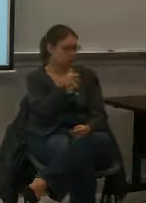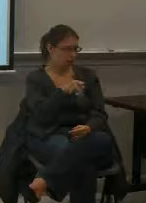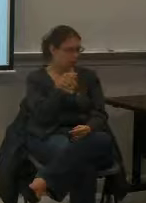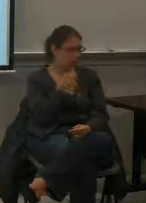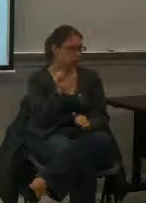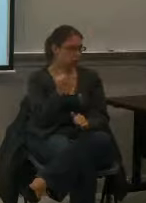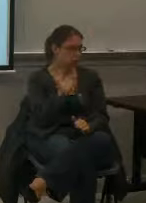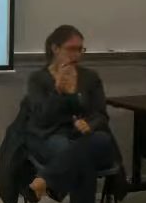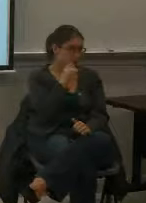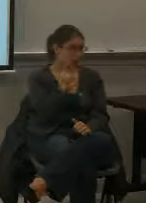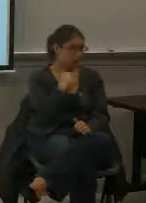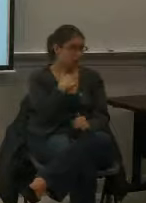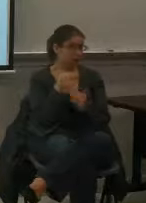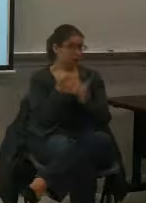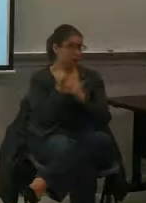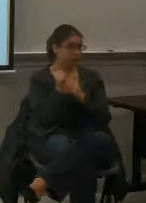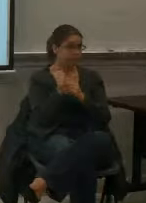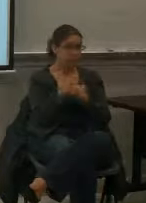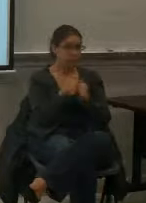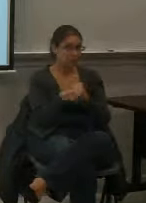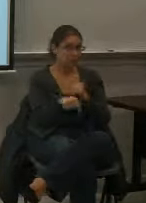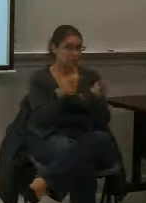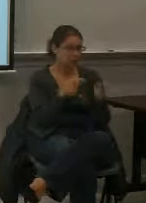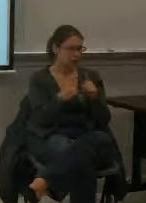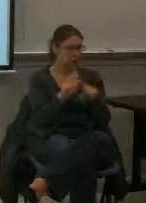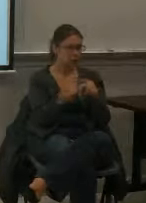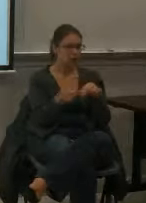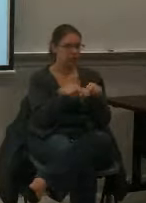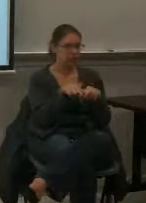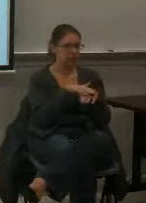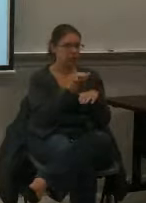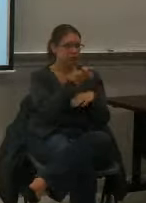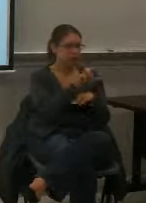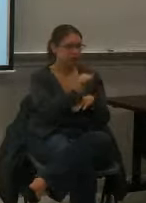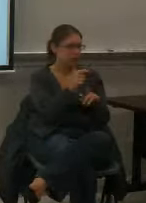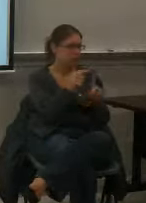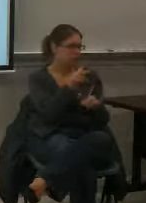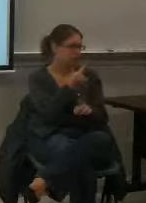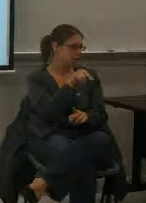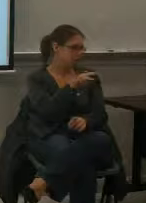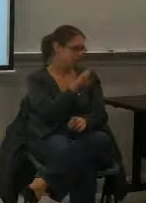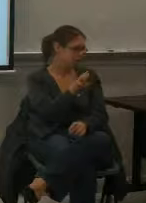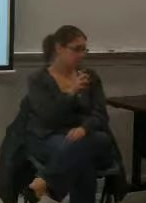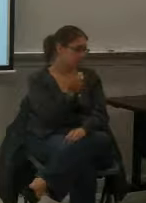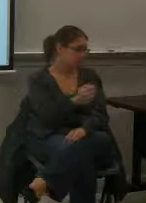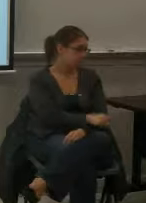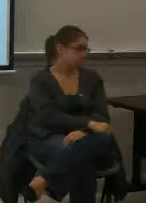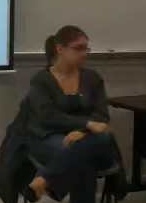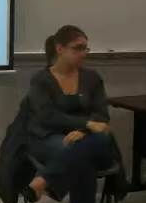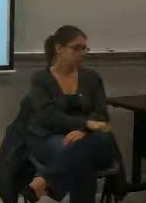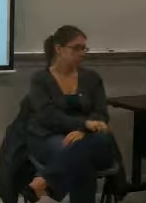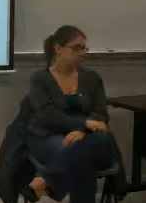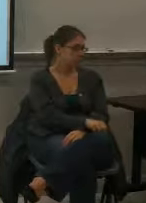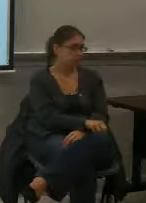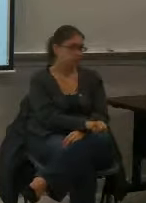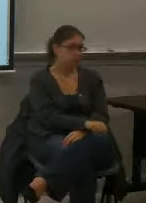maybe you can guess where I'm going with this. What happens when you increase surface area to volume ratios?